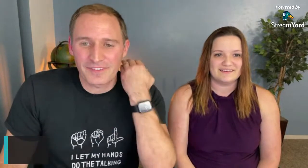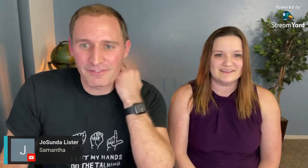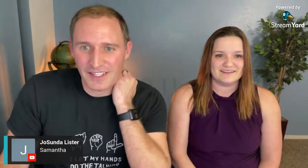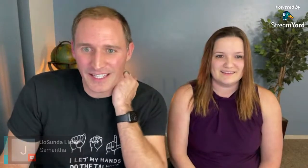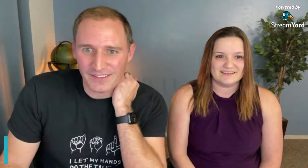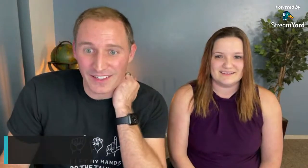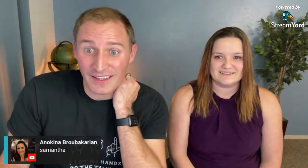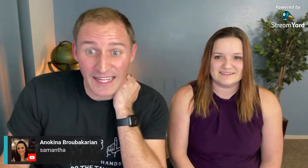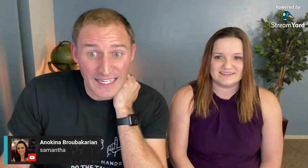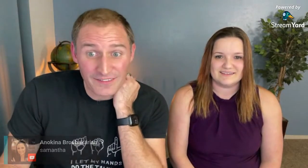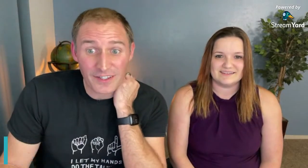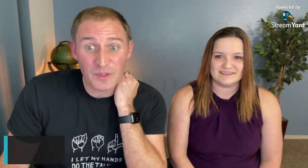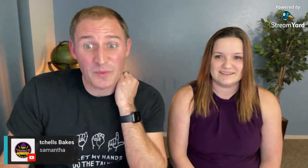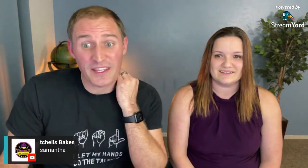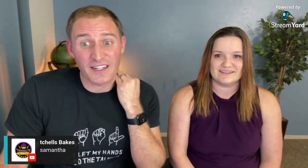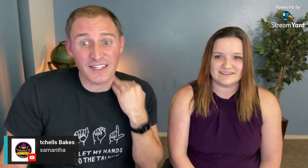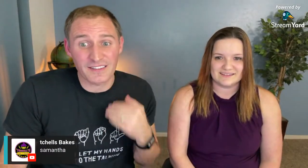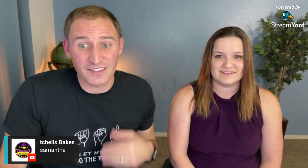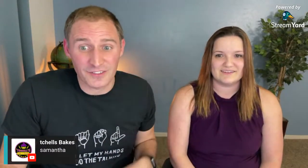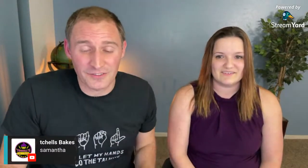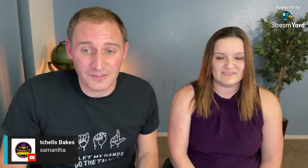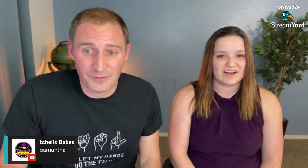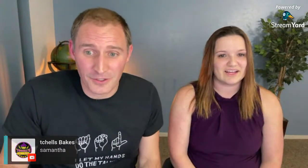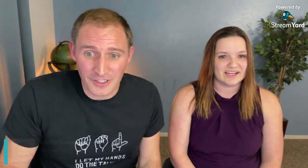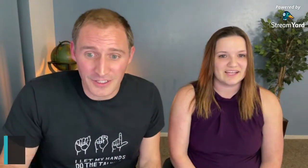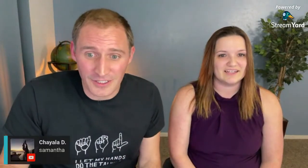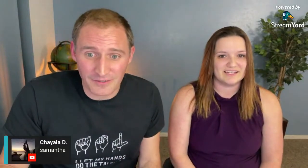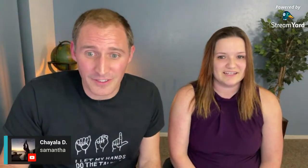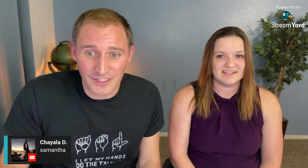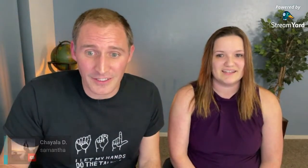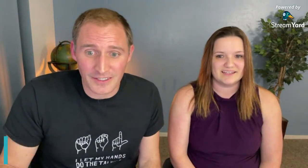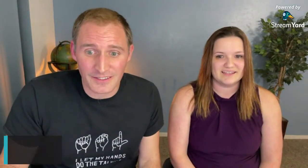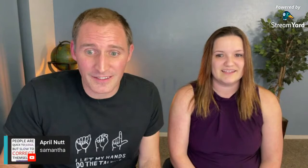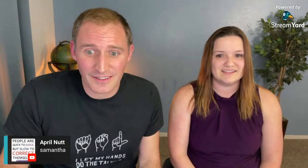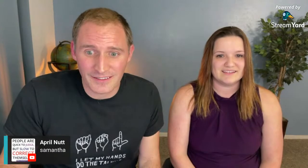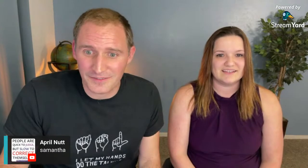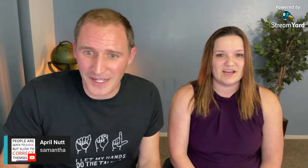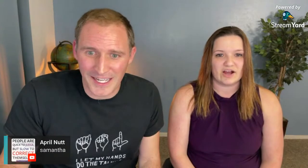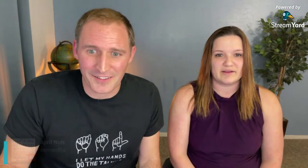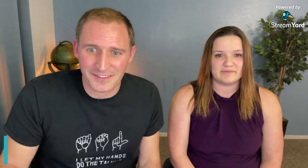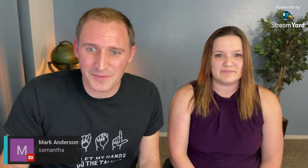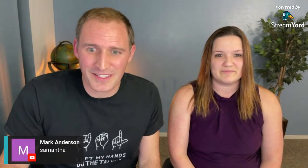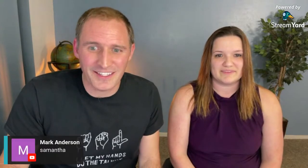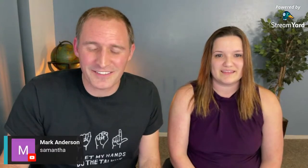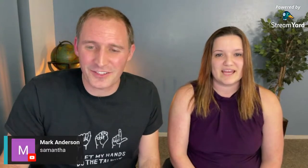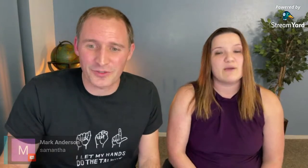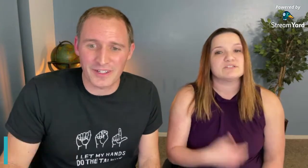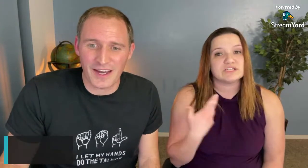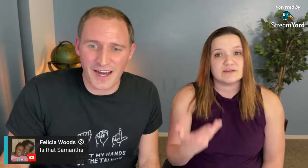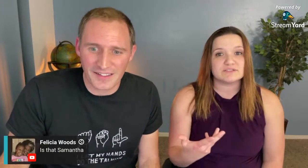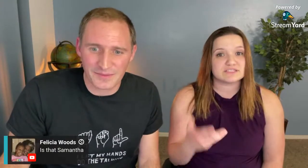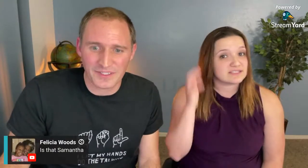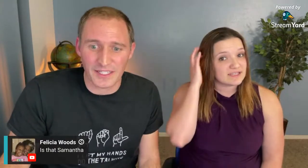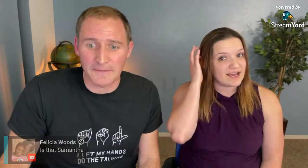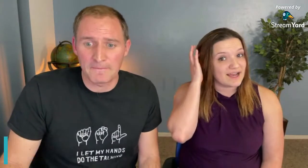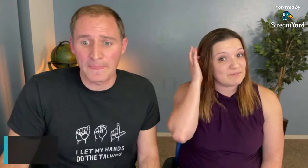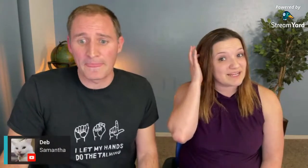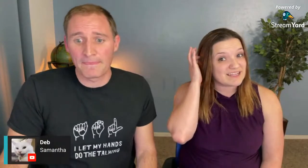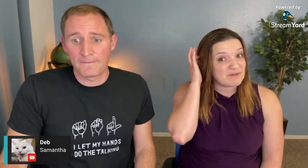we have a lot of other people that got it too. Really good. Really good. Wow. Right. So many. You guys are doing awesome tonight. I picked that one because